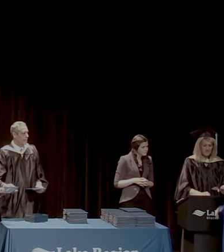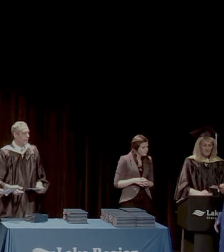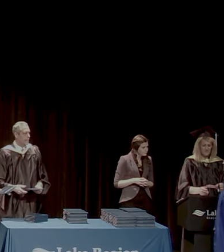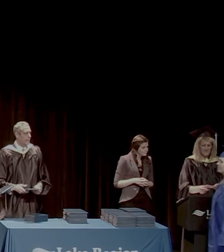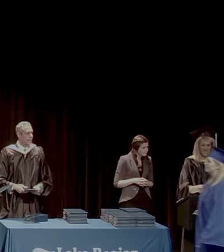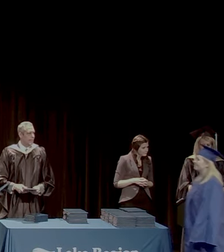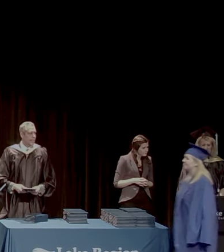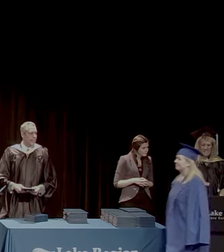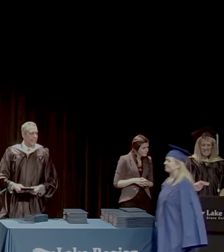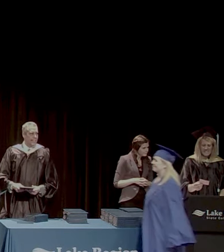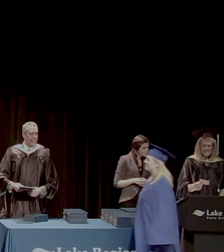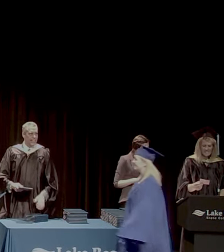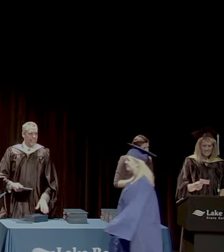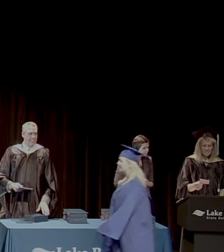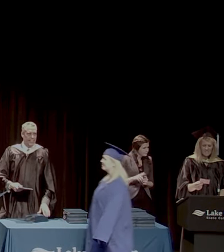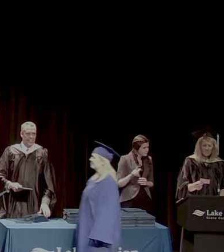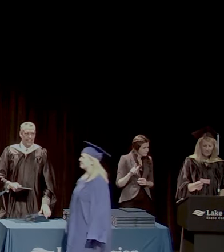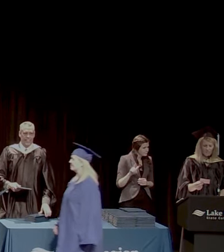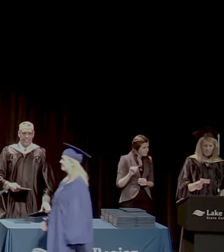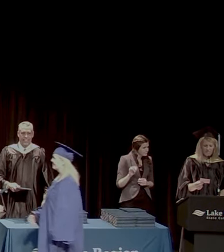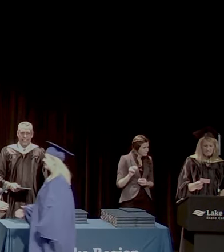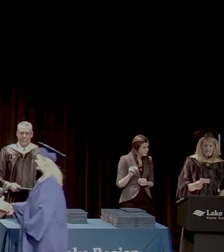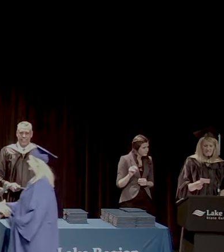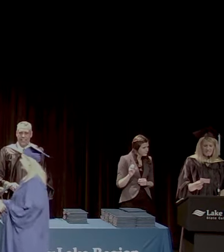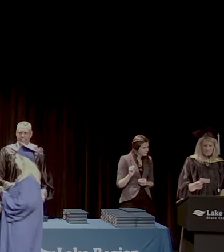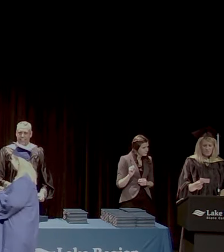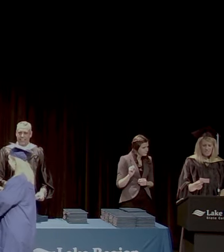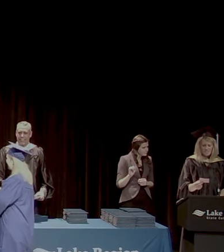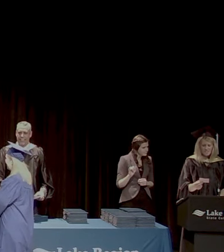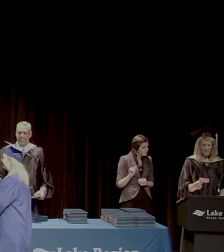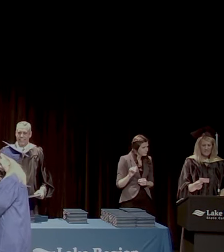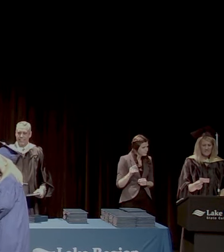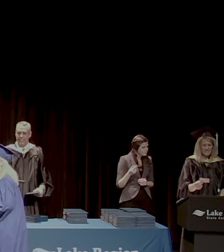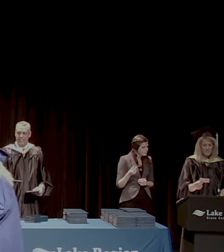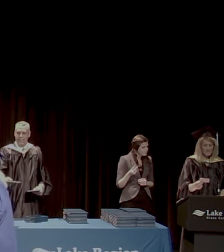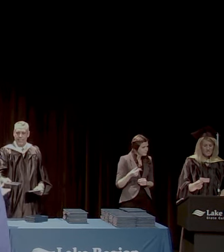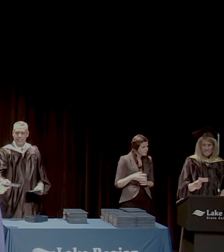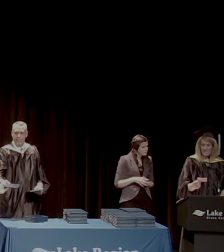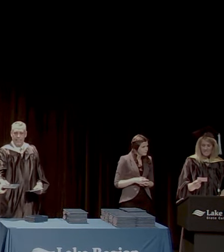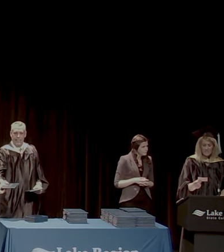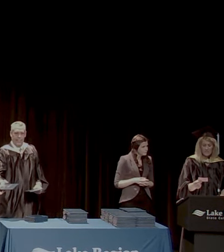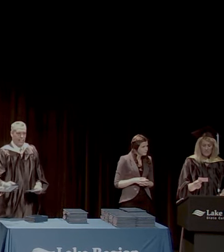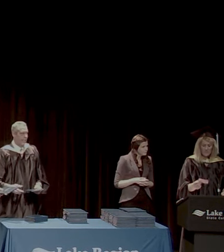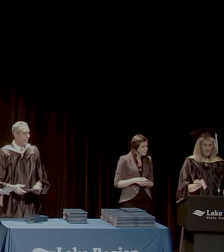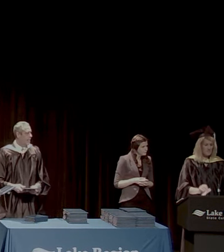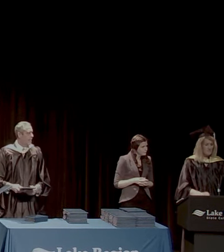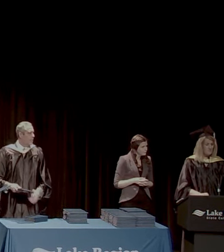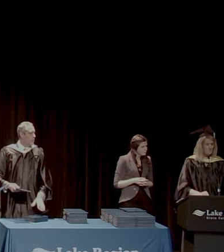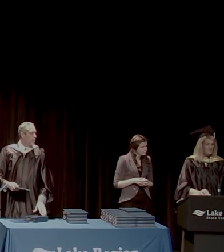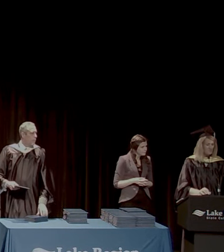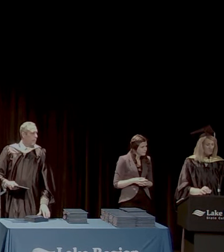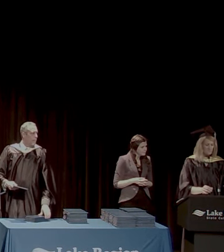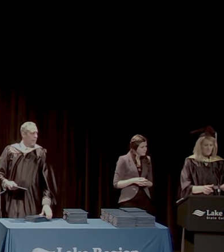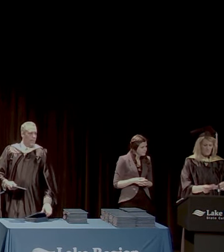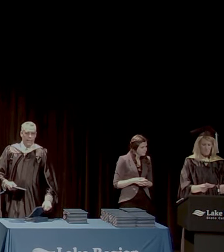Arts. Lindsay Gellner, Associate in Applied Science, Associate Degree Nurse, Associate in Science, Liberal Arts.